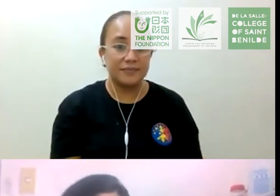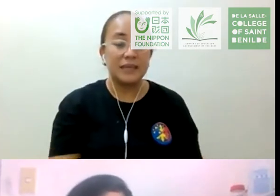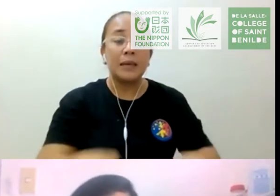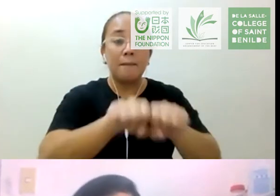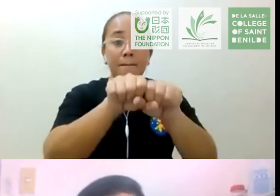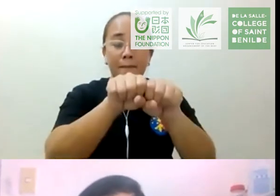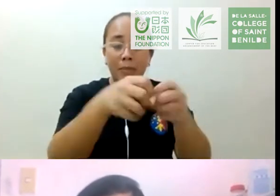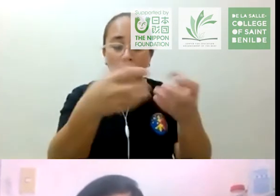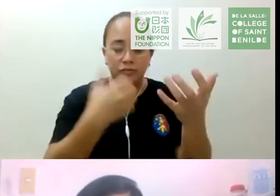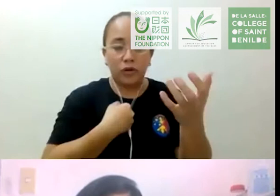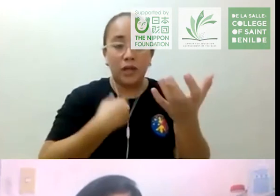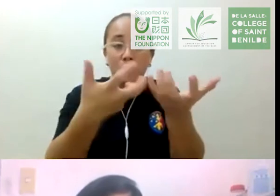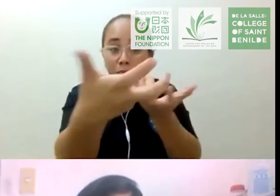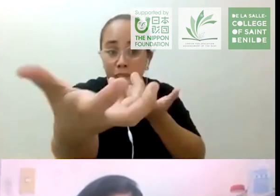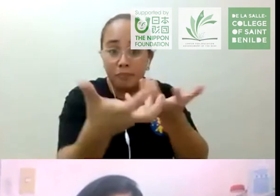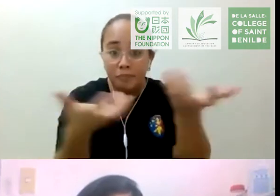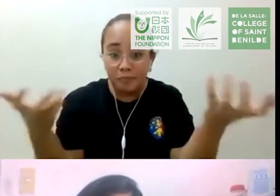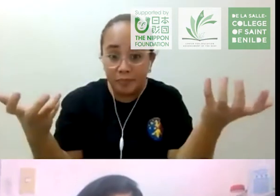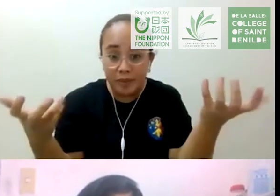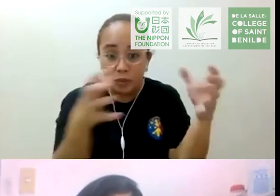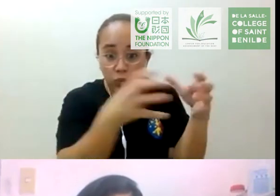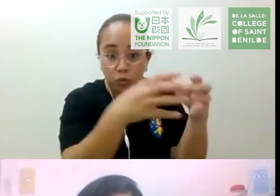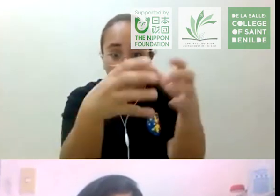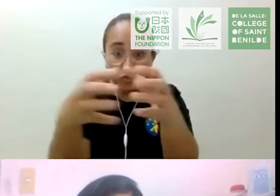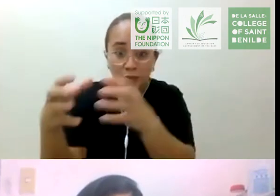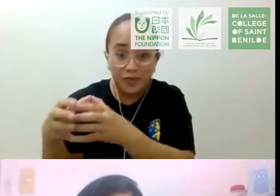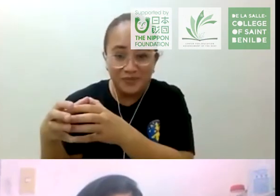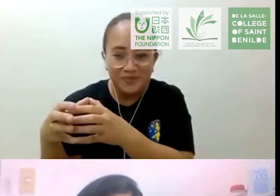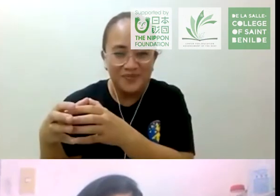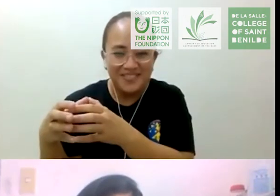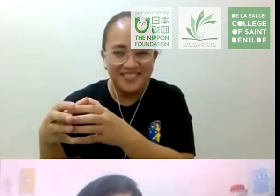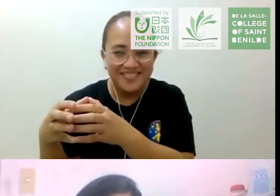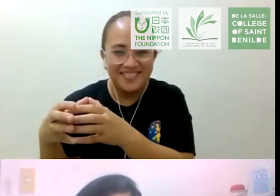break into groups, and then